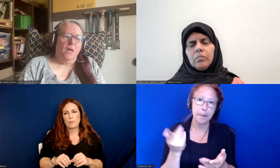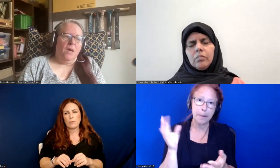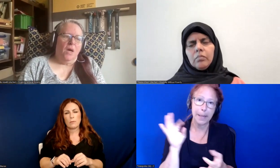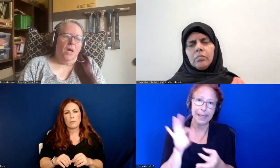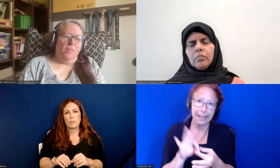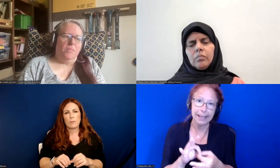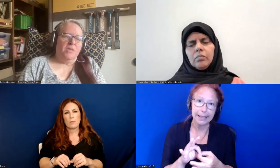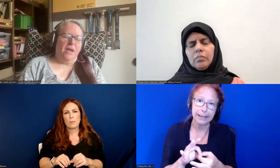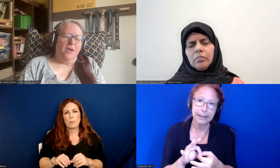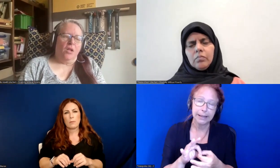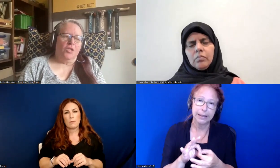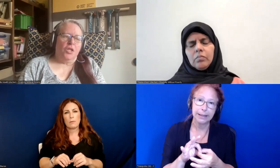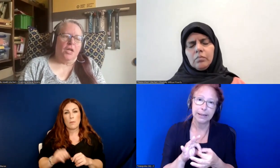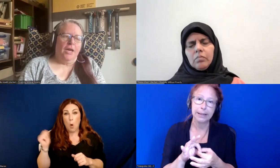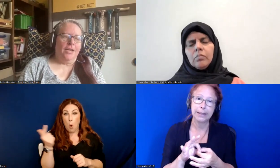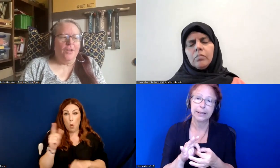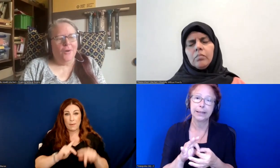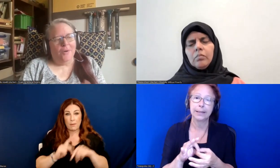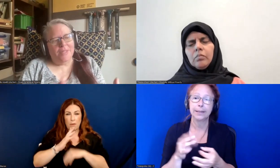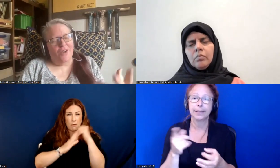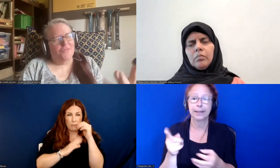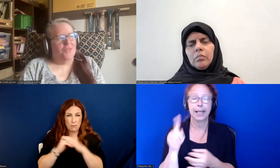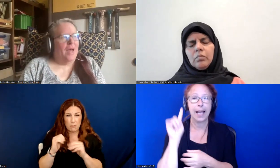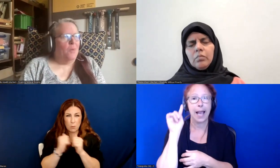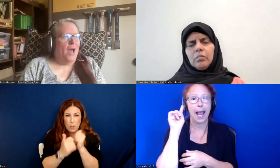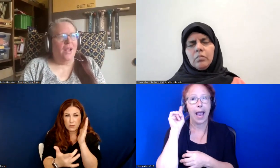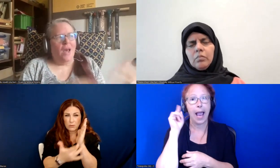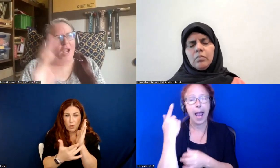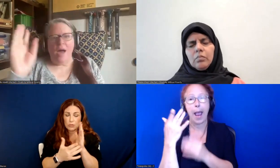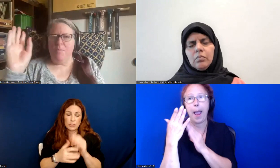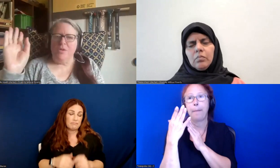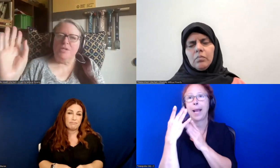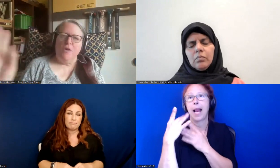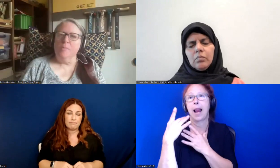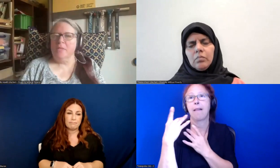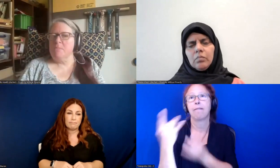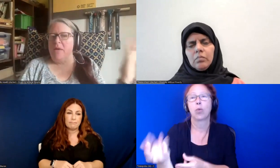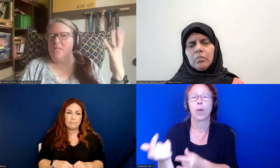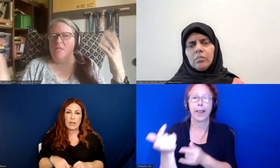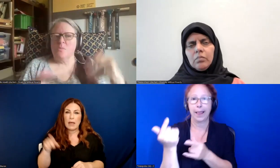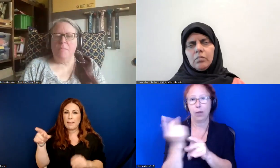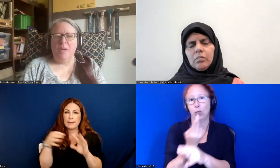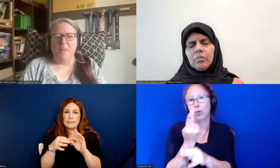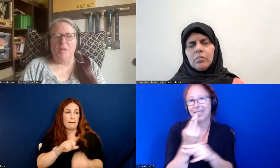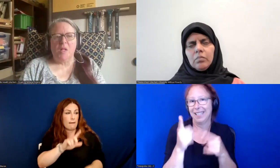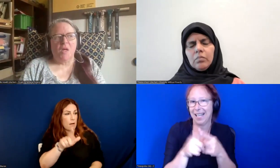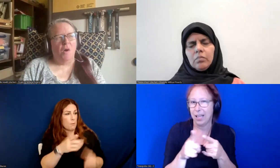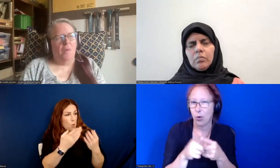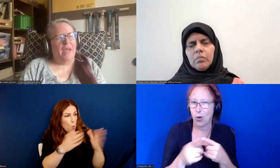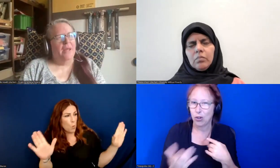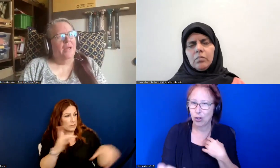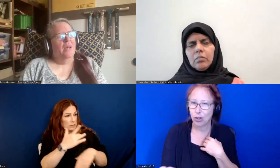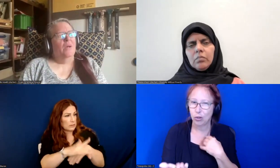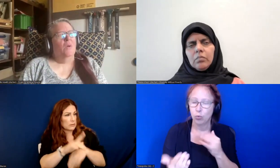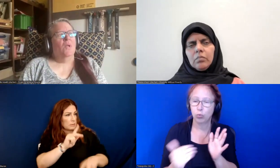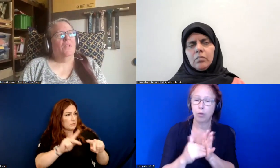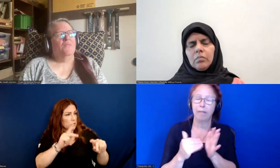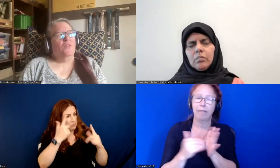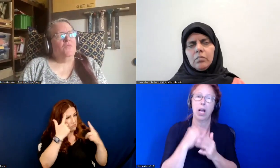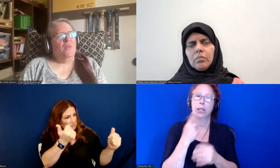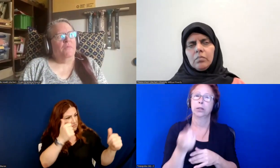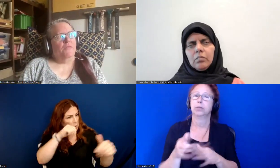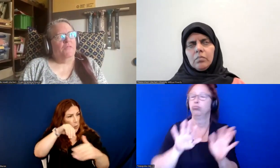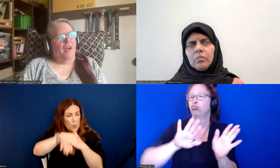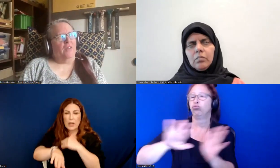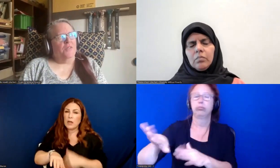using technology. And it's often like, well, our libraries are open spaces where people can go in. Well,